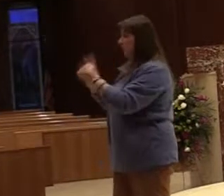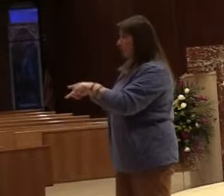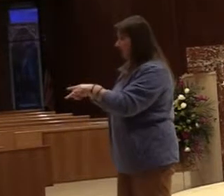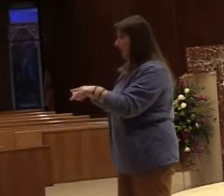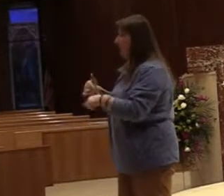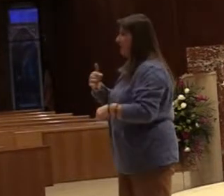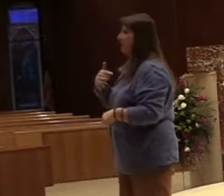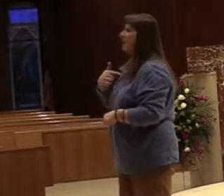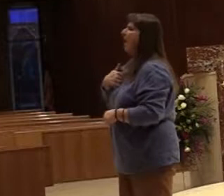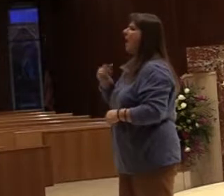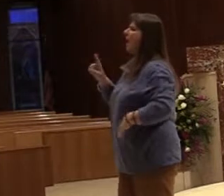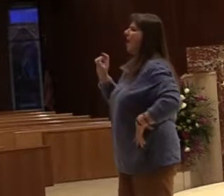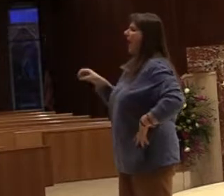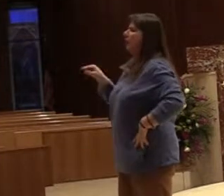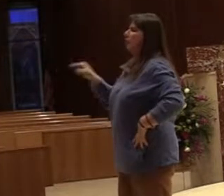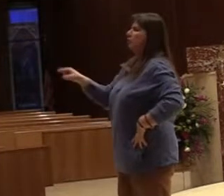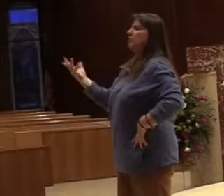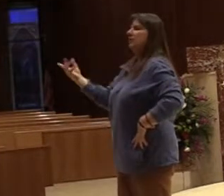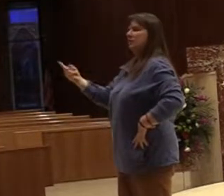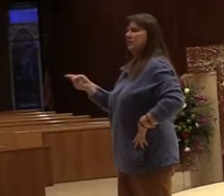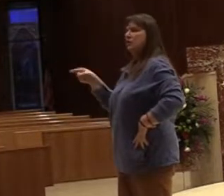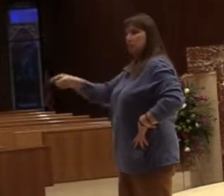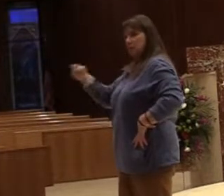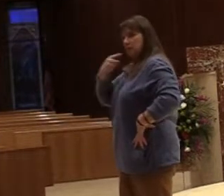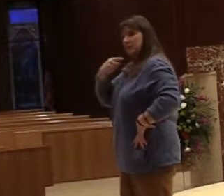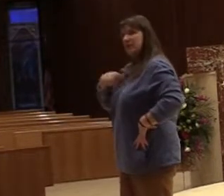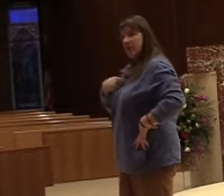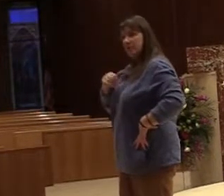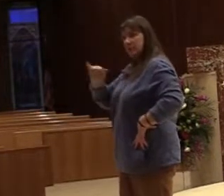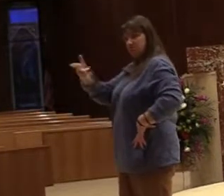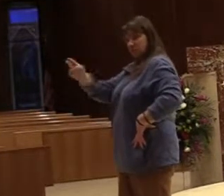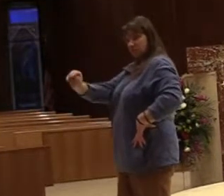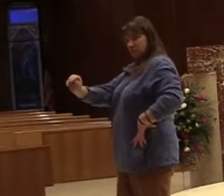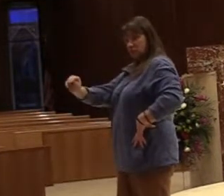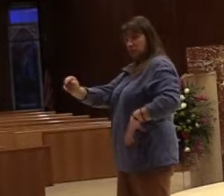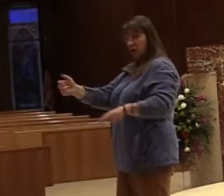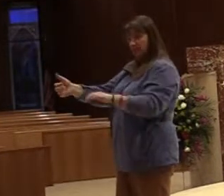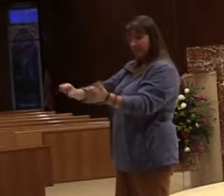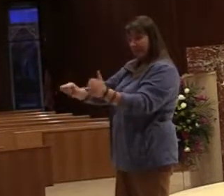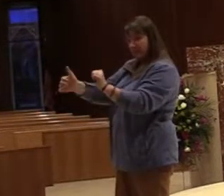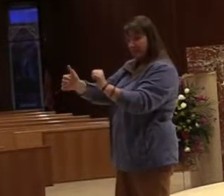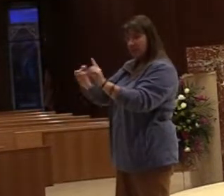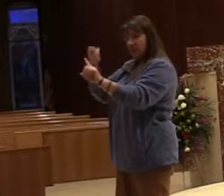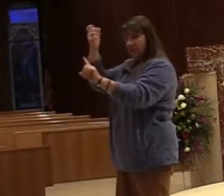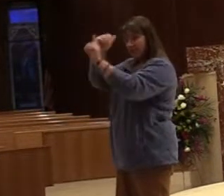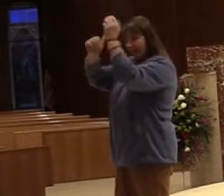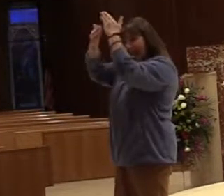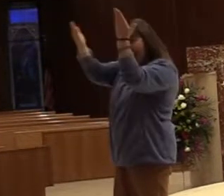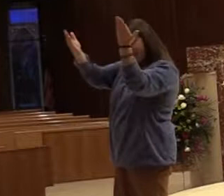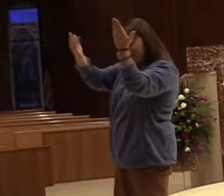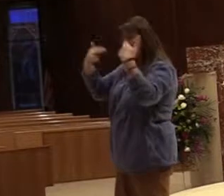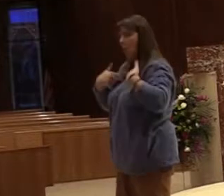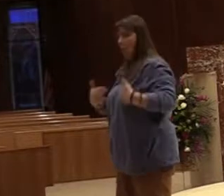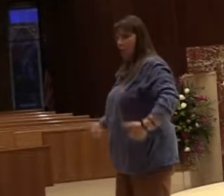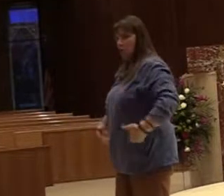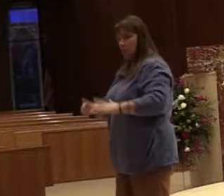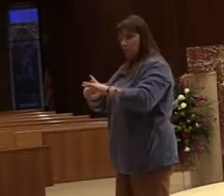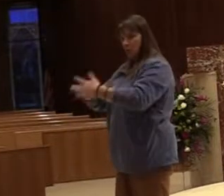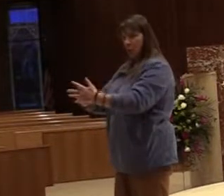shall ask you a question. Tell me, was John's baptism of heavenly or of human